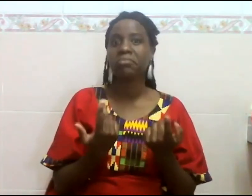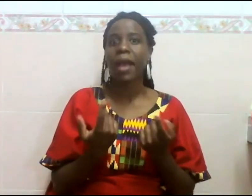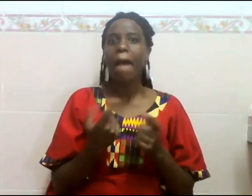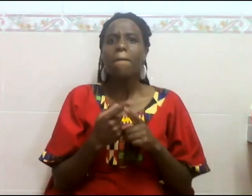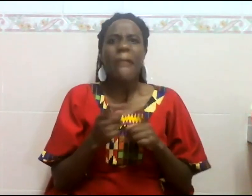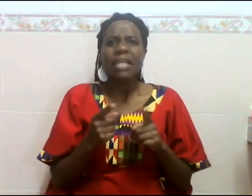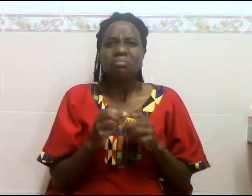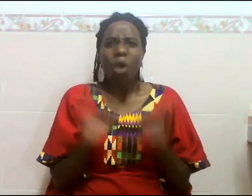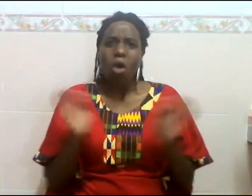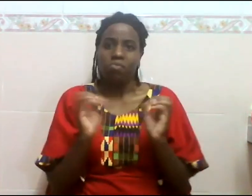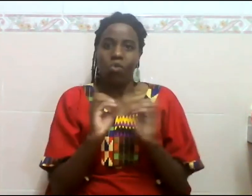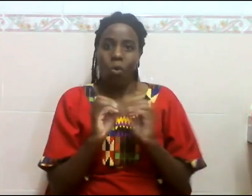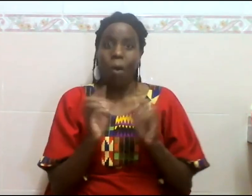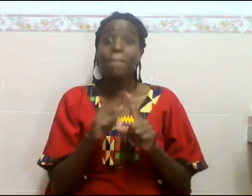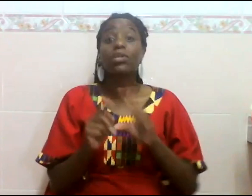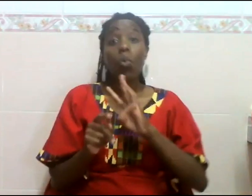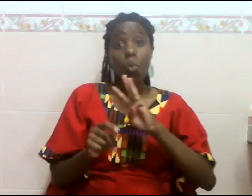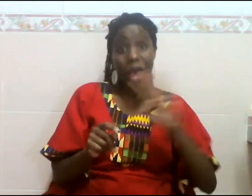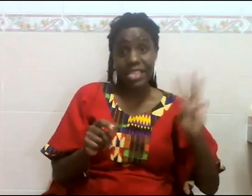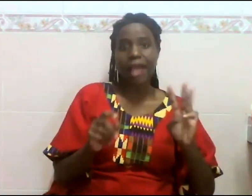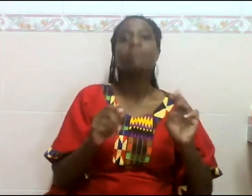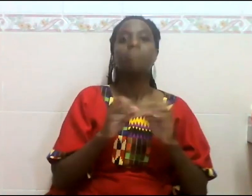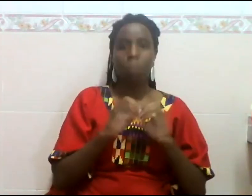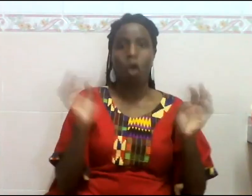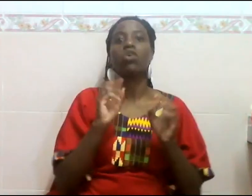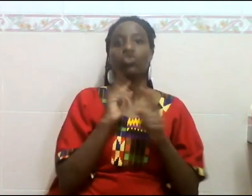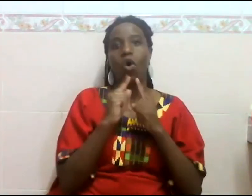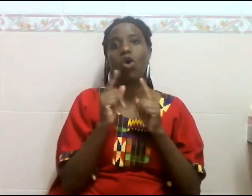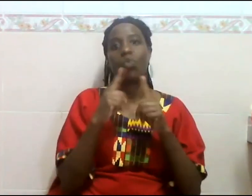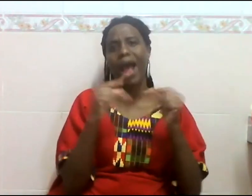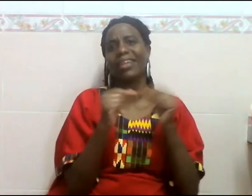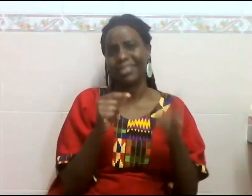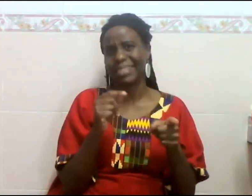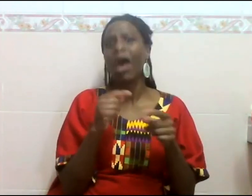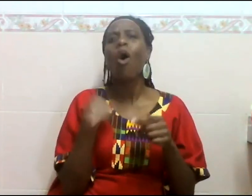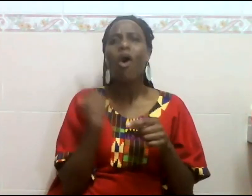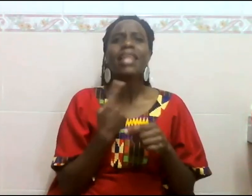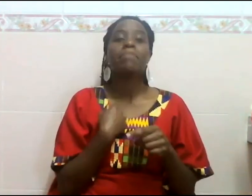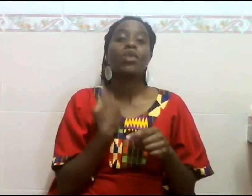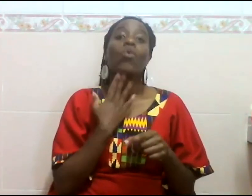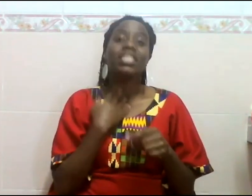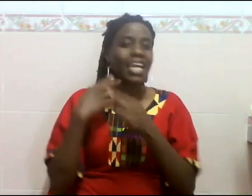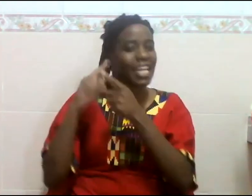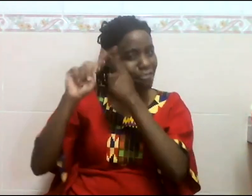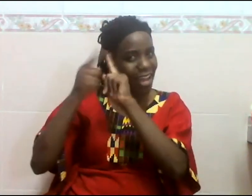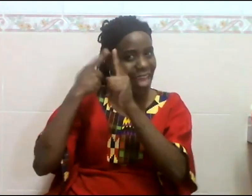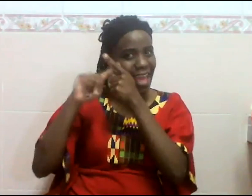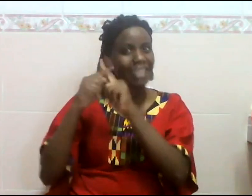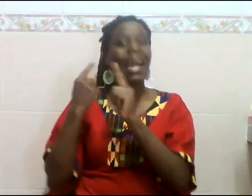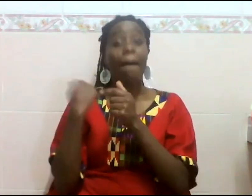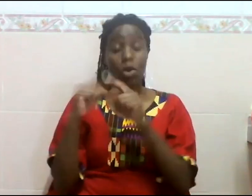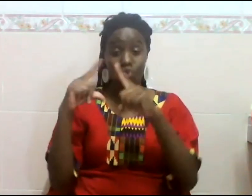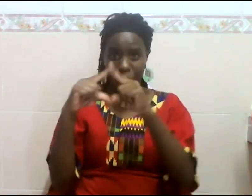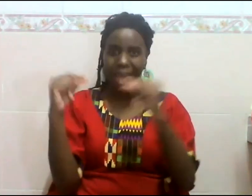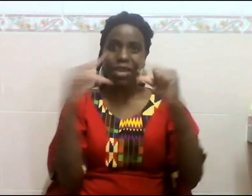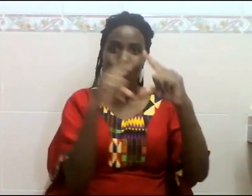to a global environment. So I don't want to like linger too much, but I was reflecting on this idea of like how even